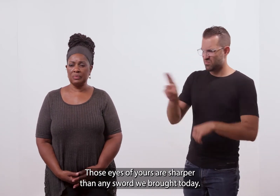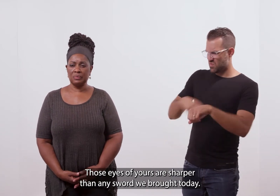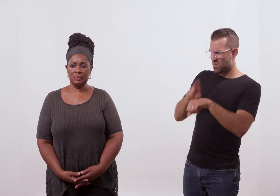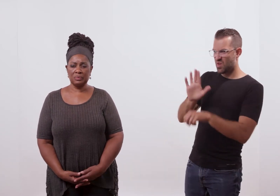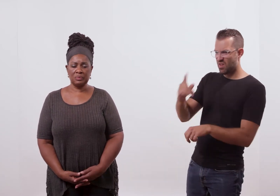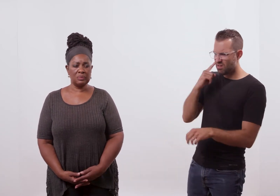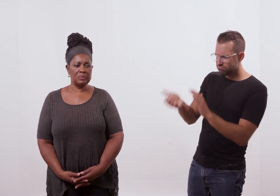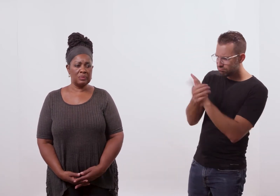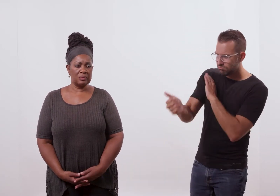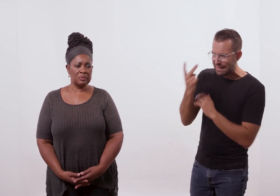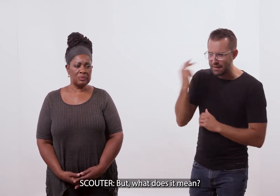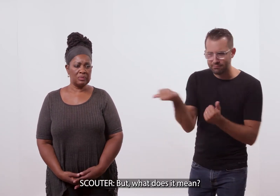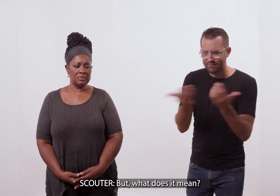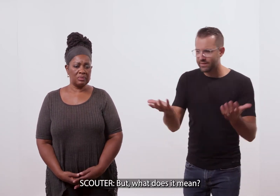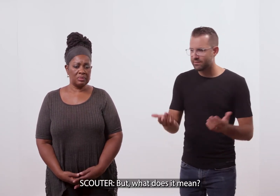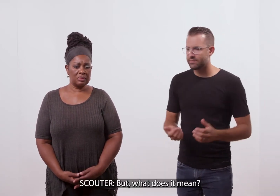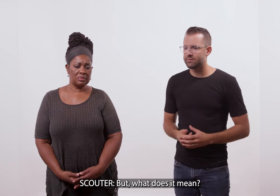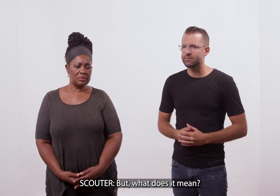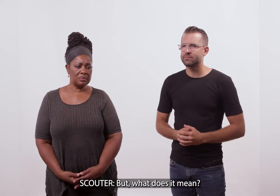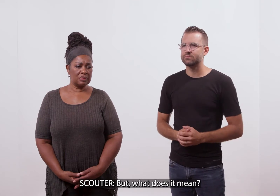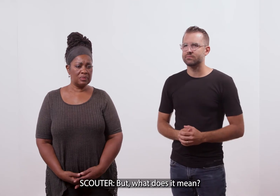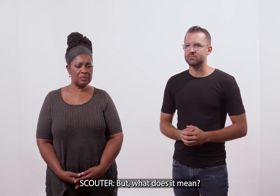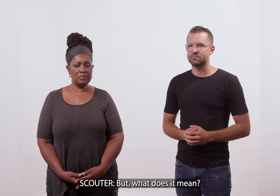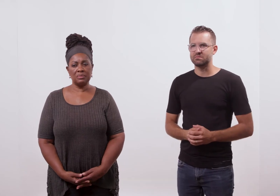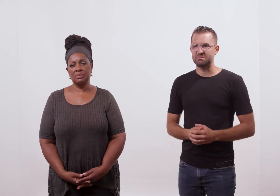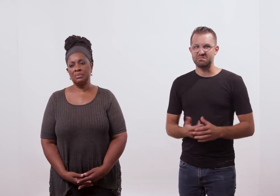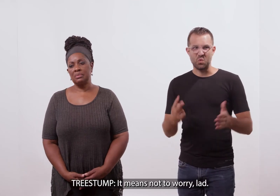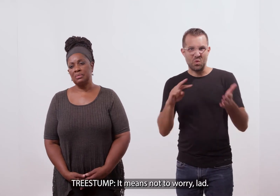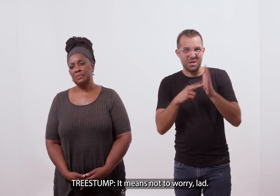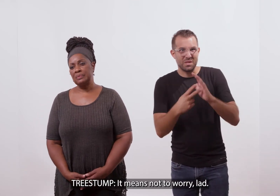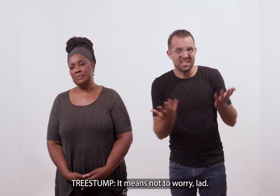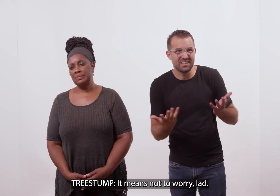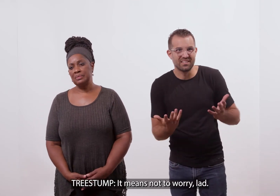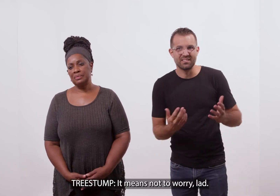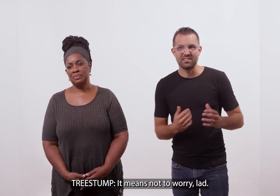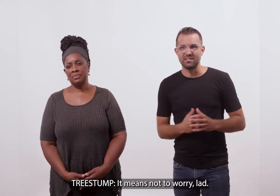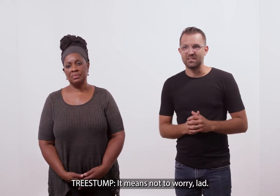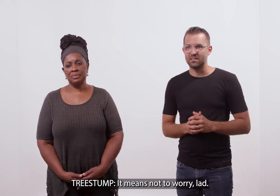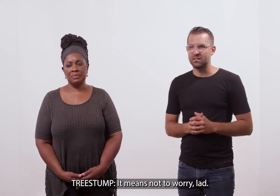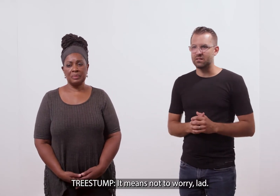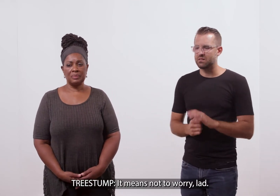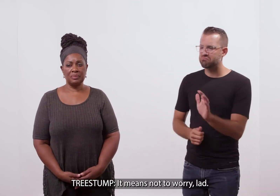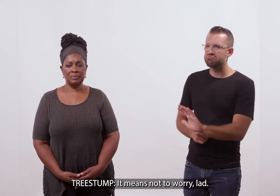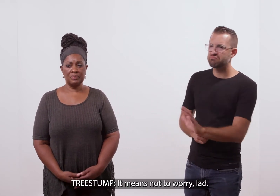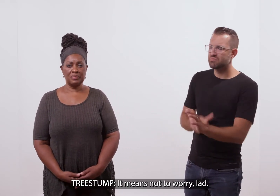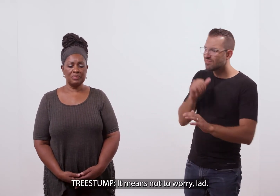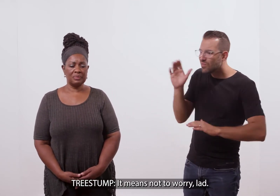today. But what does it mean? It means not to worry, lad.